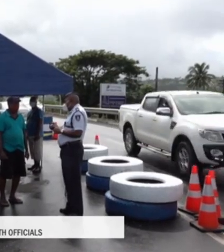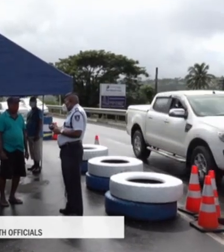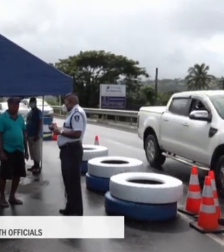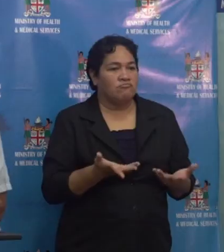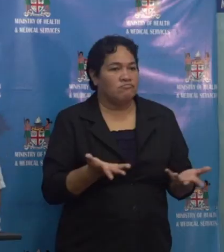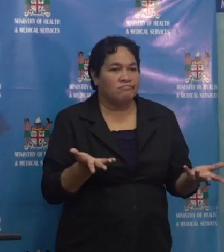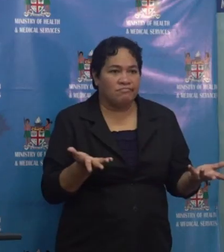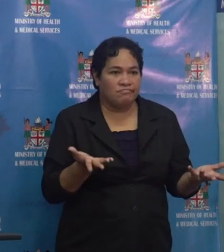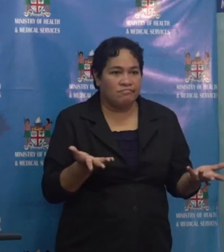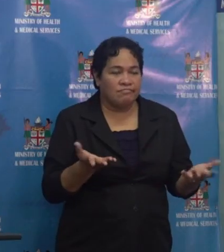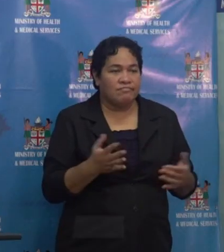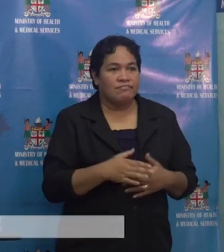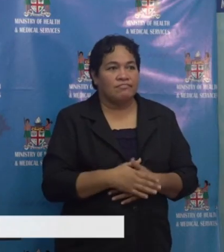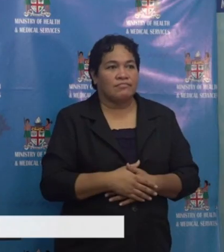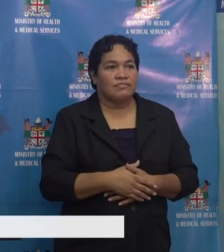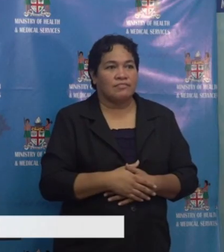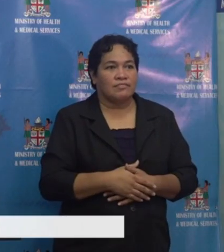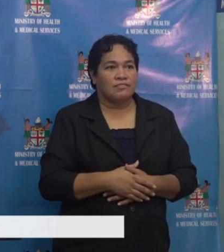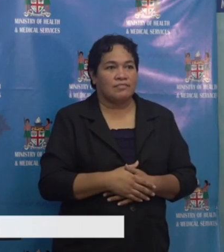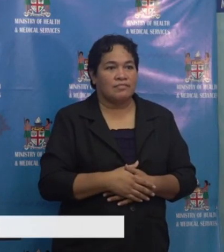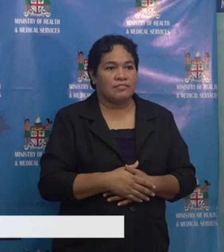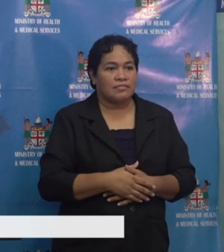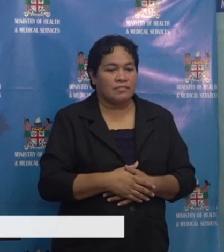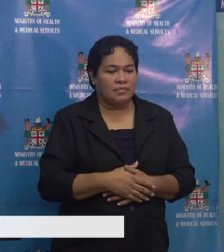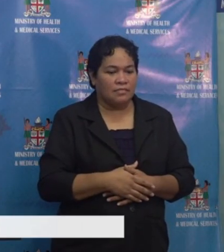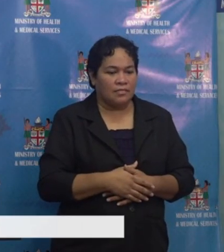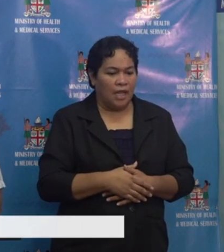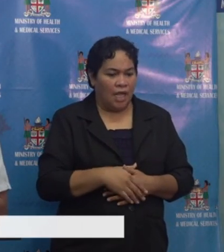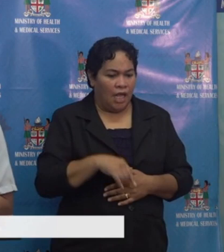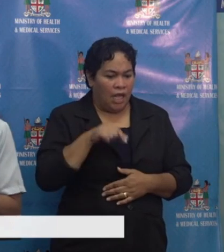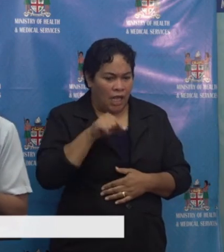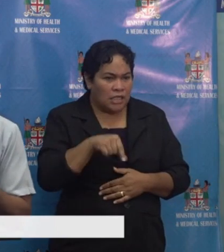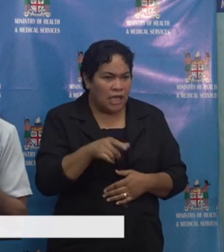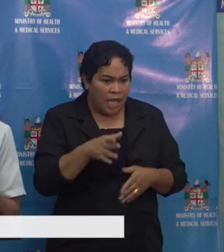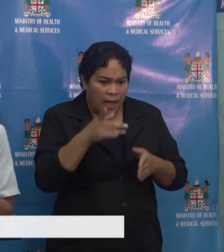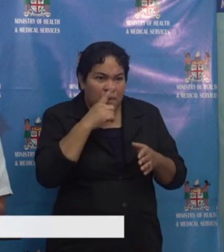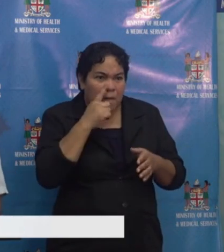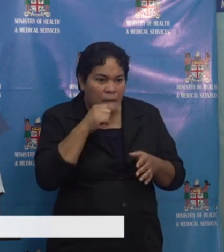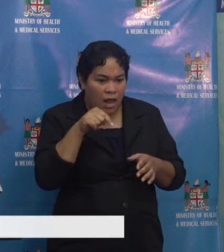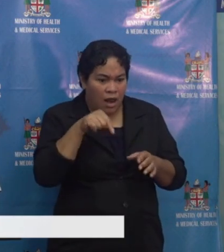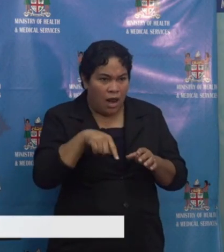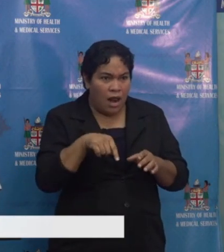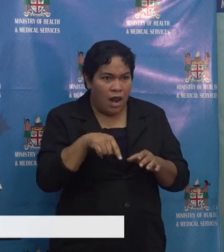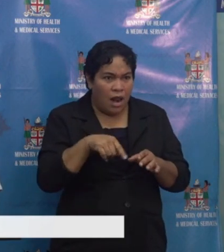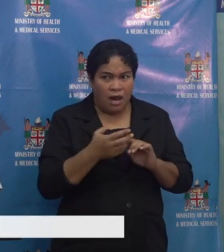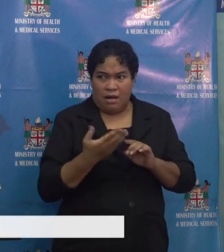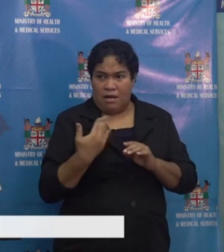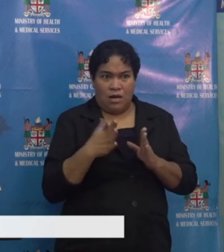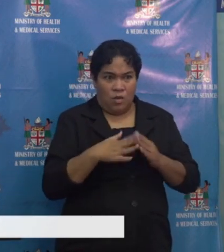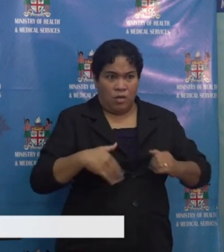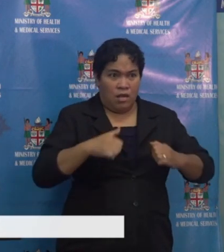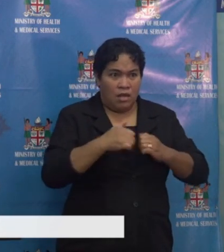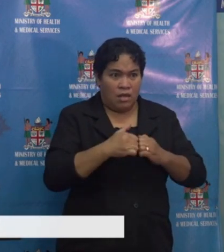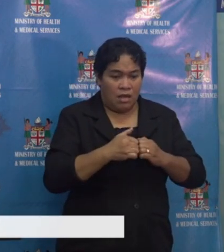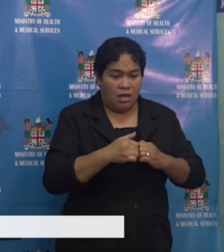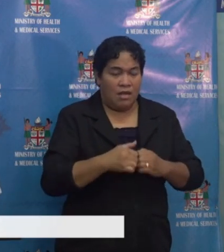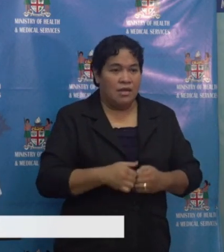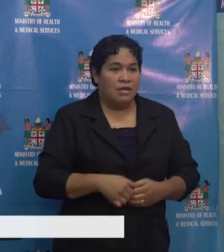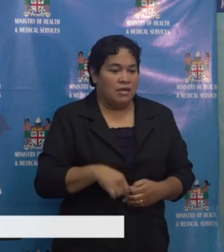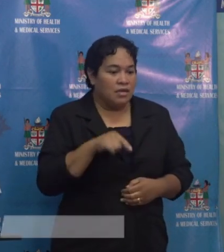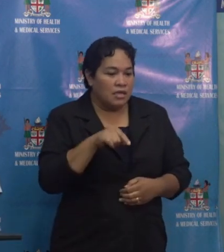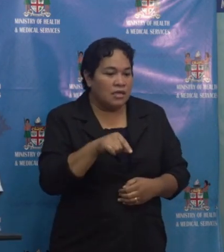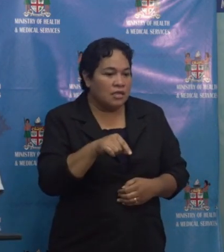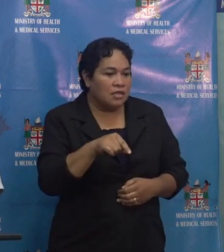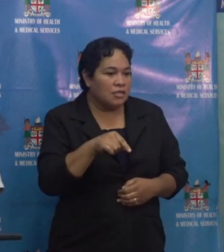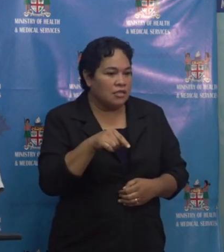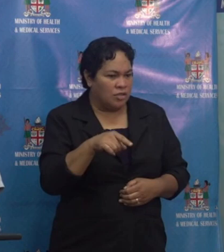finger. As far as moving towards taking some people into to answer for the actions